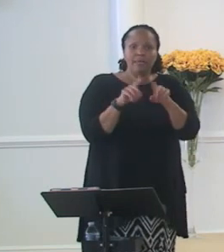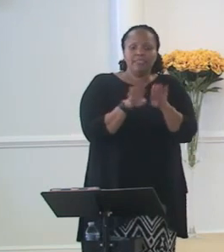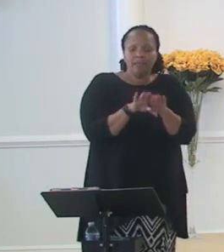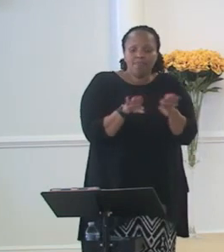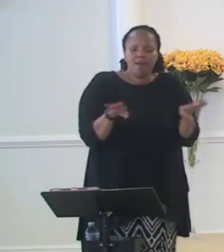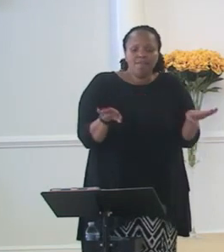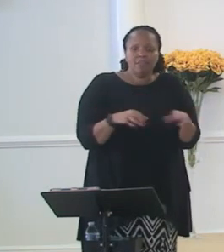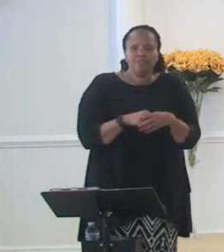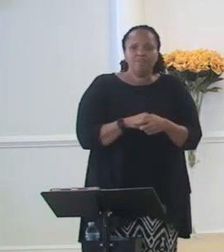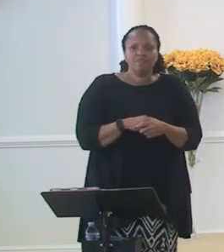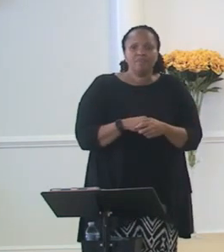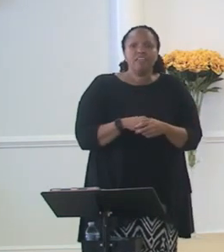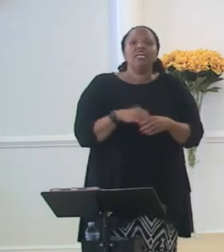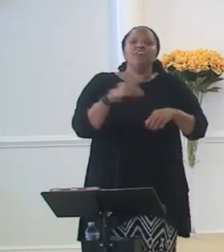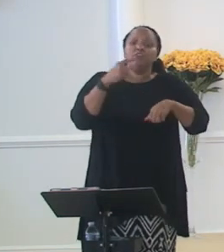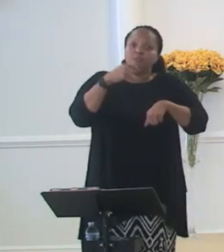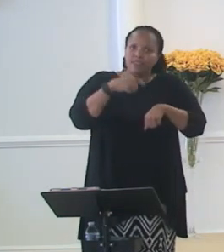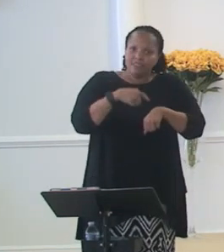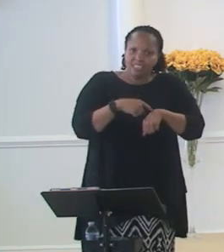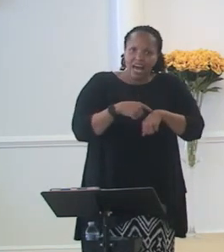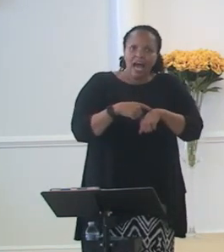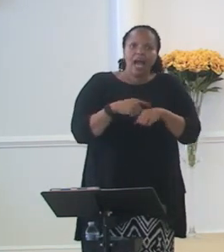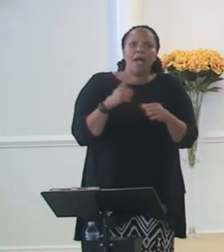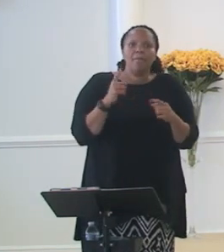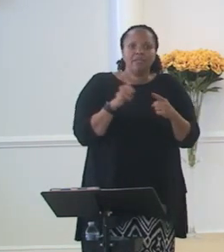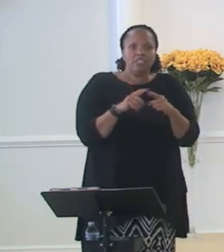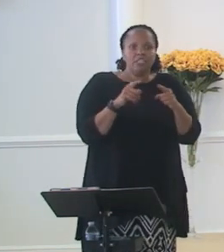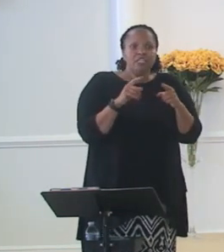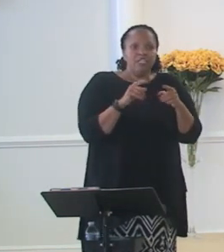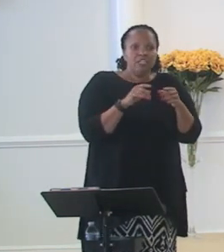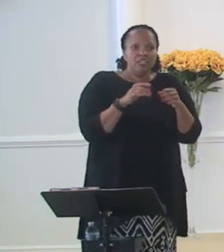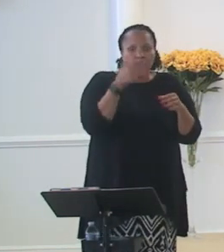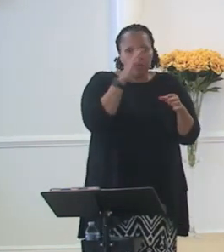good. There is a time to get level.